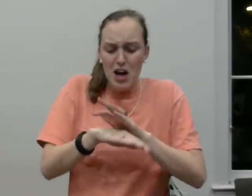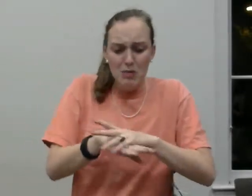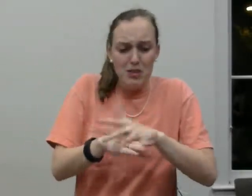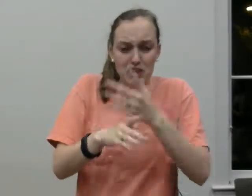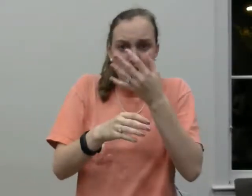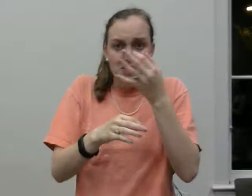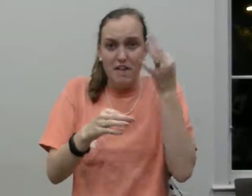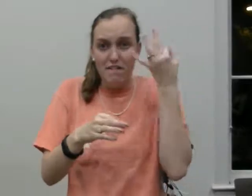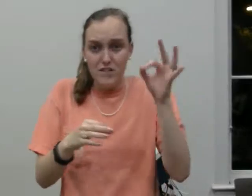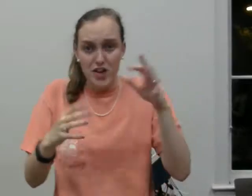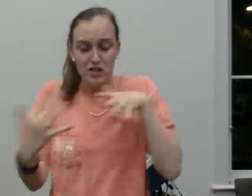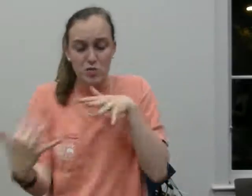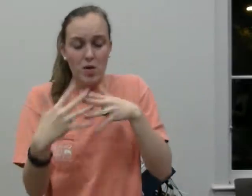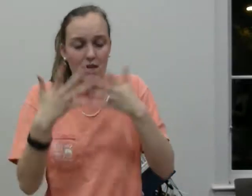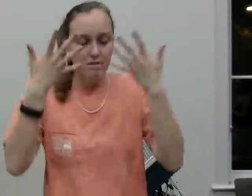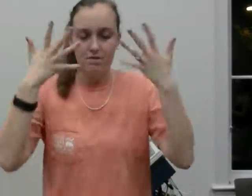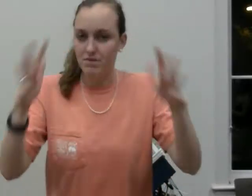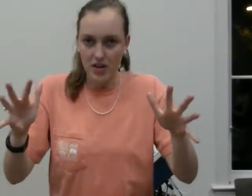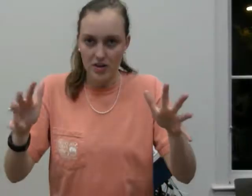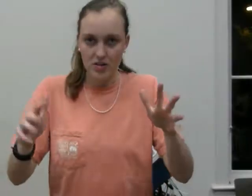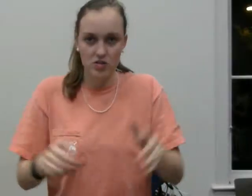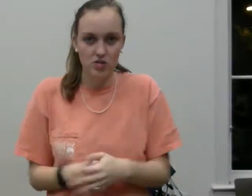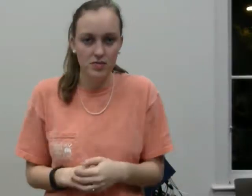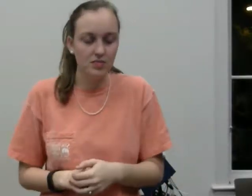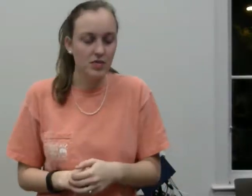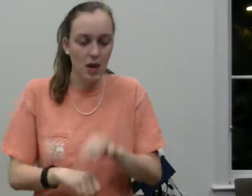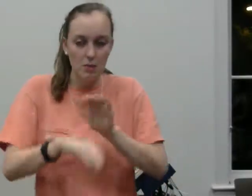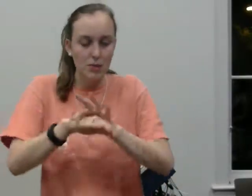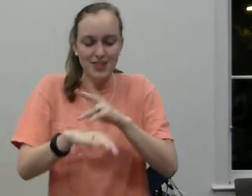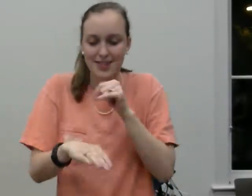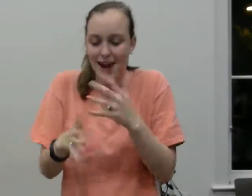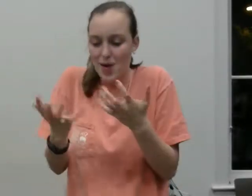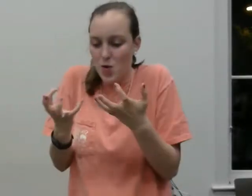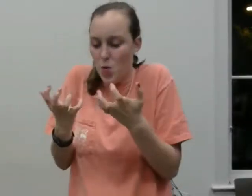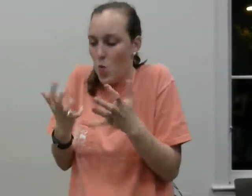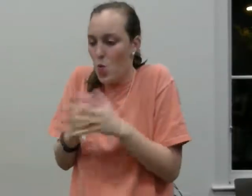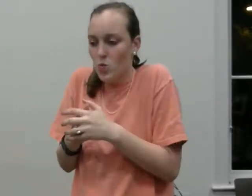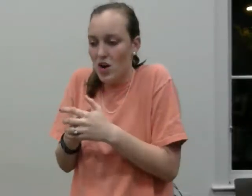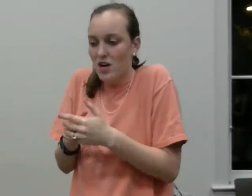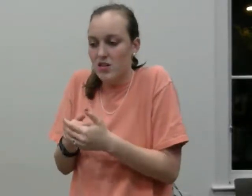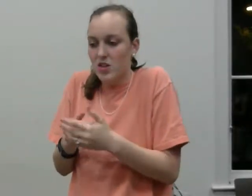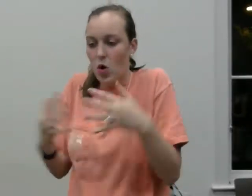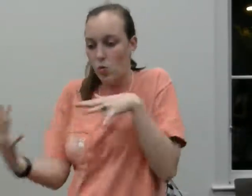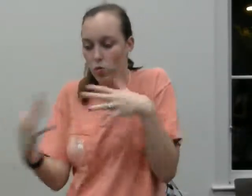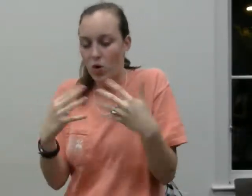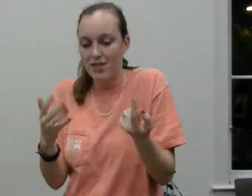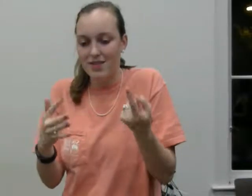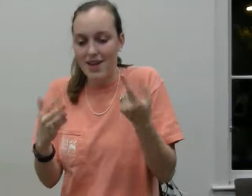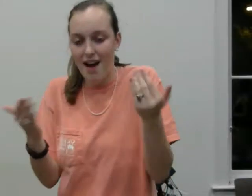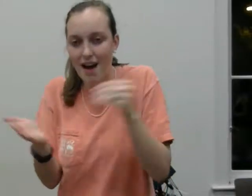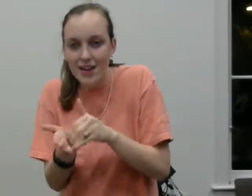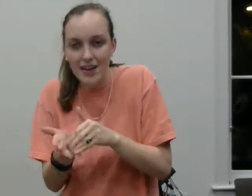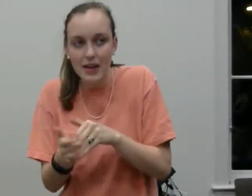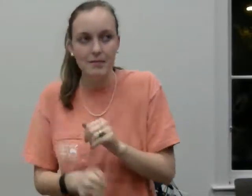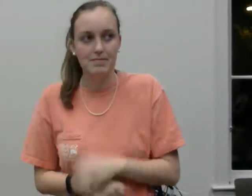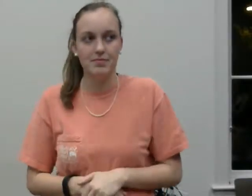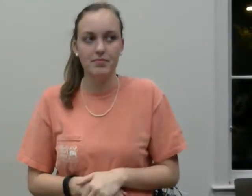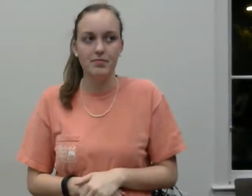Americans. So the British King Parliament, they passed the Proclamation of 1763, which is basically this imaginary line that just runs